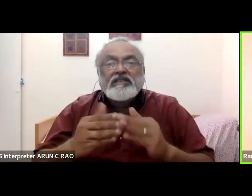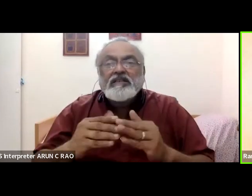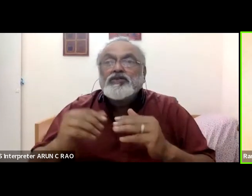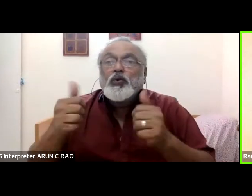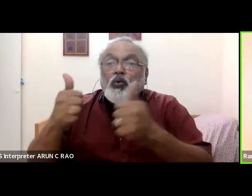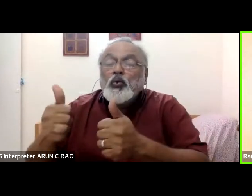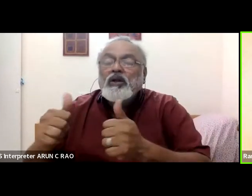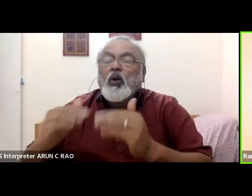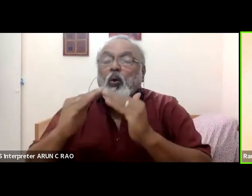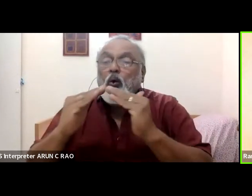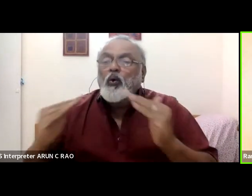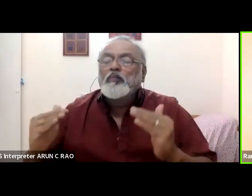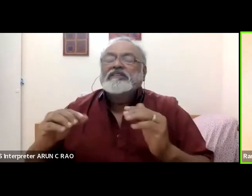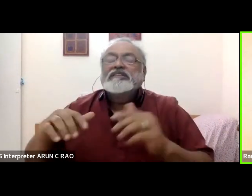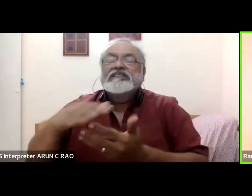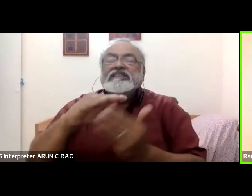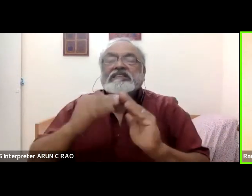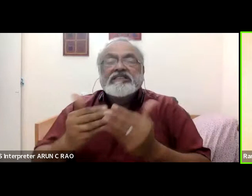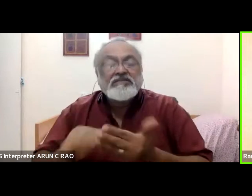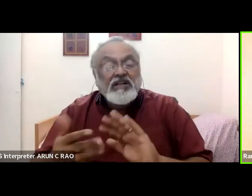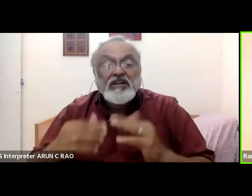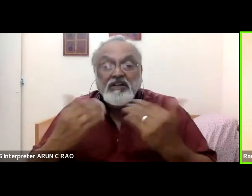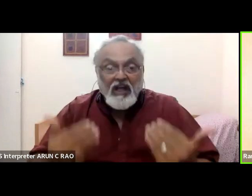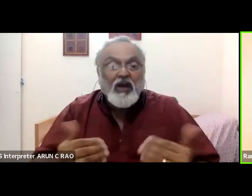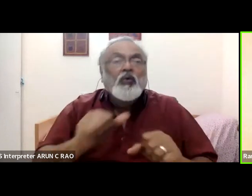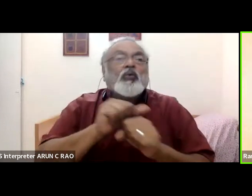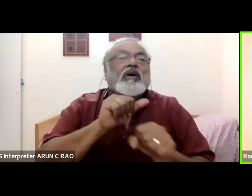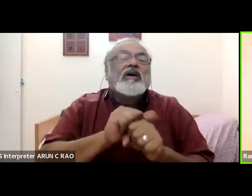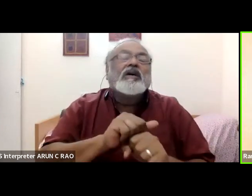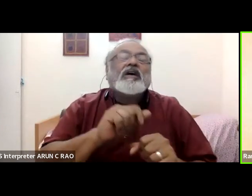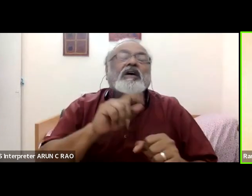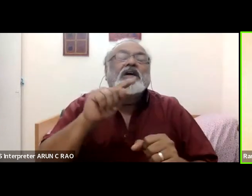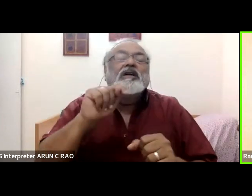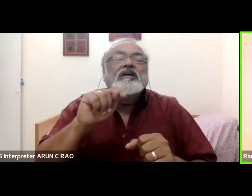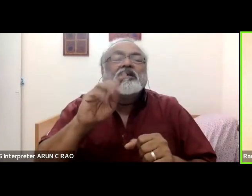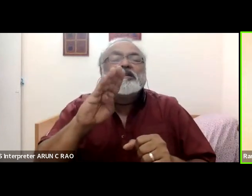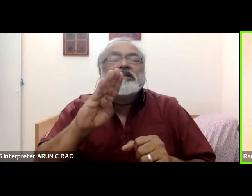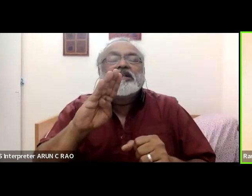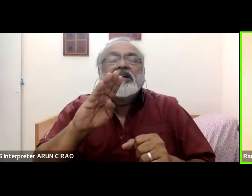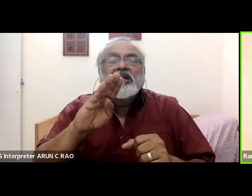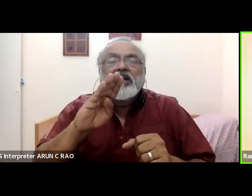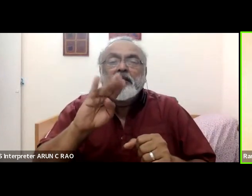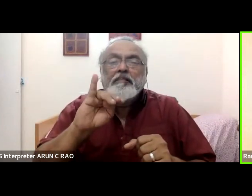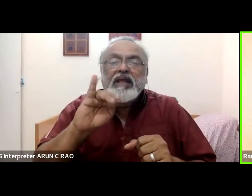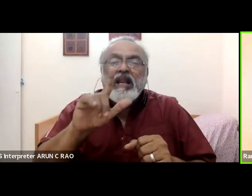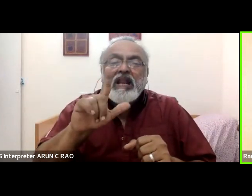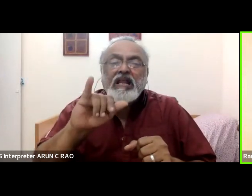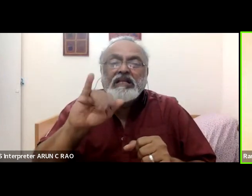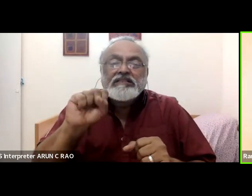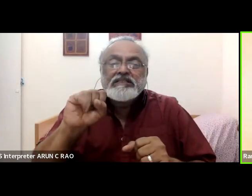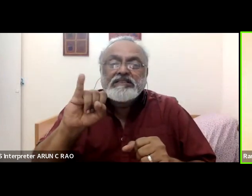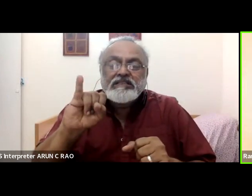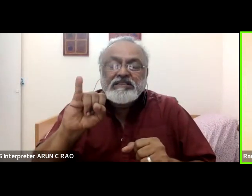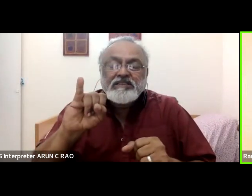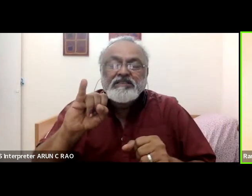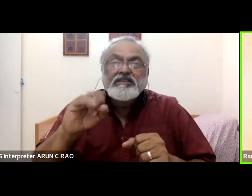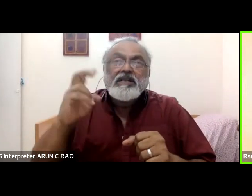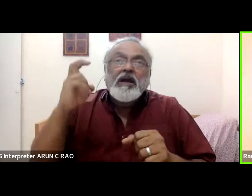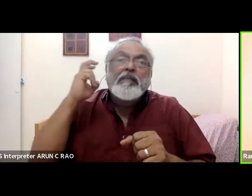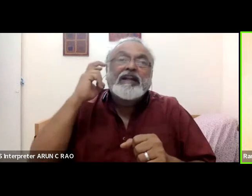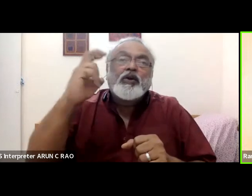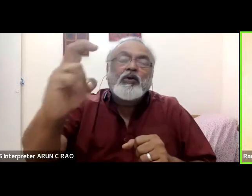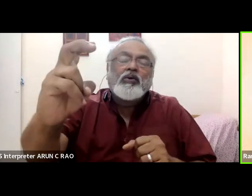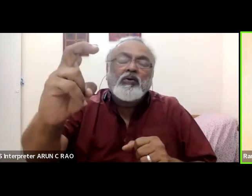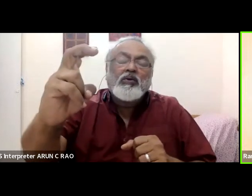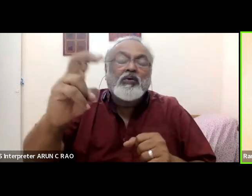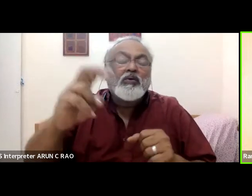with the Tbilisi City Hall to ensure accessibility for the Tbilisi Metro. And that is a huge investment. It's